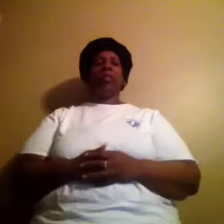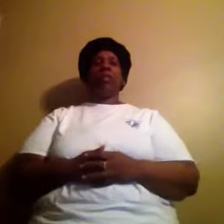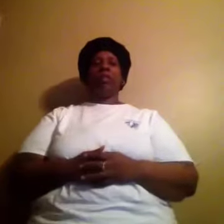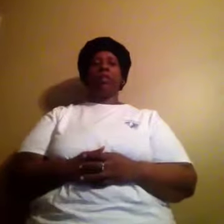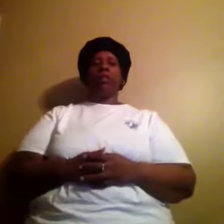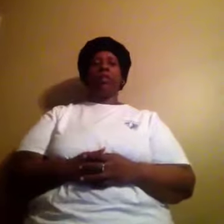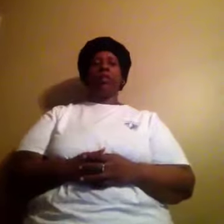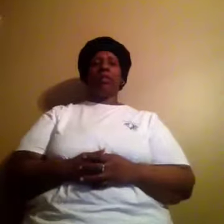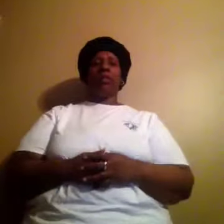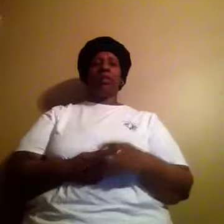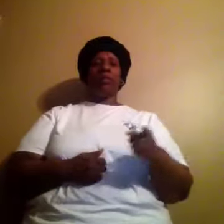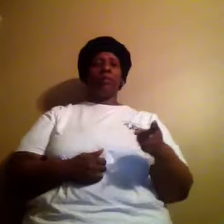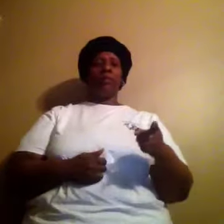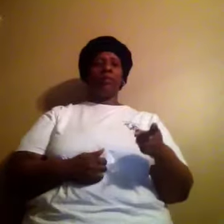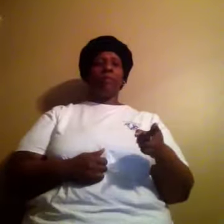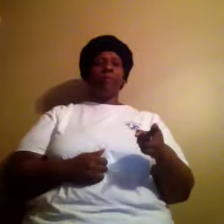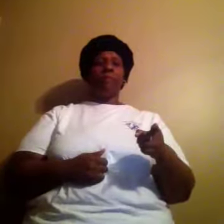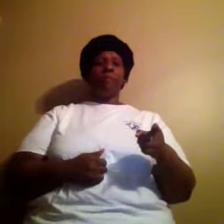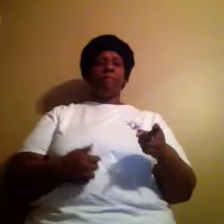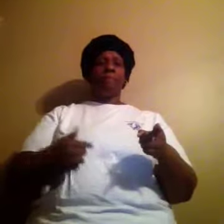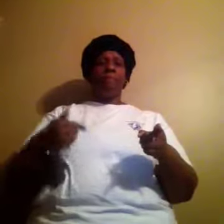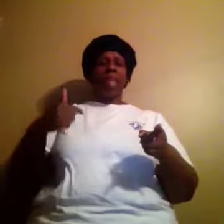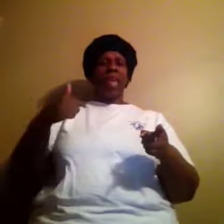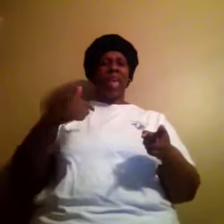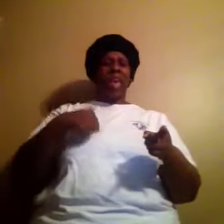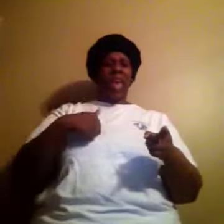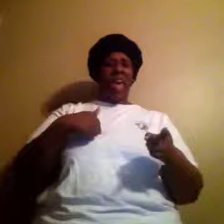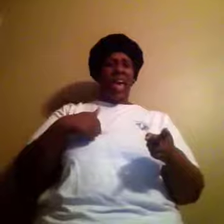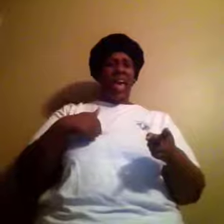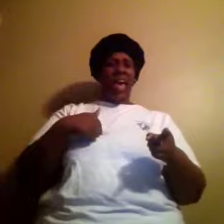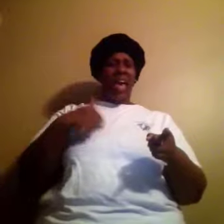I can pronounce S, like you can fix things.